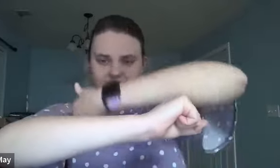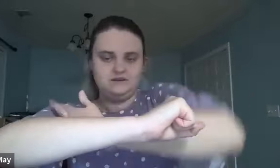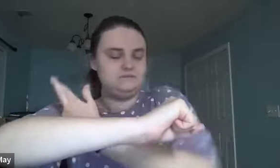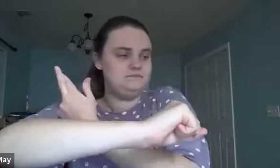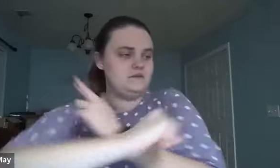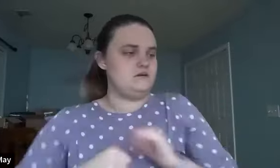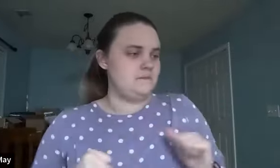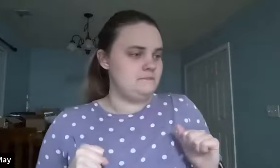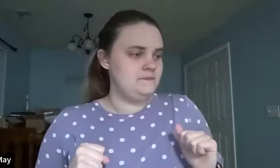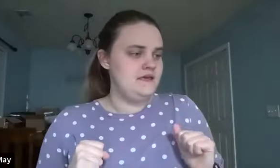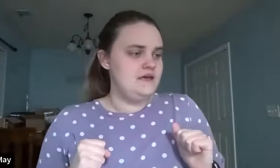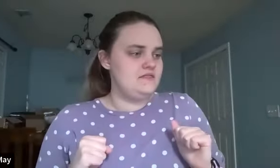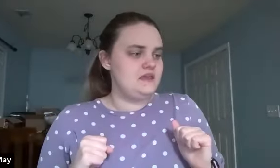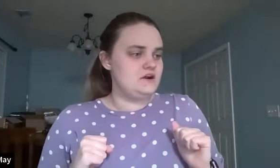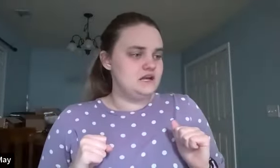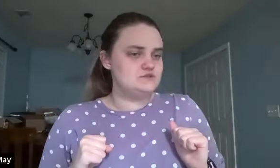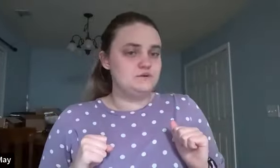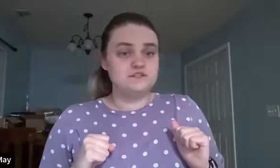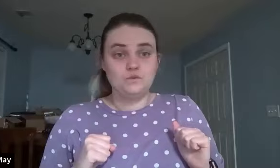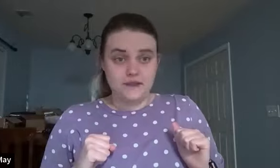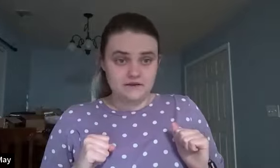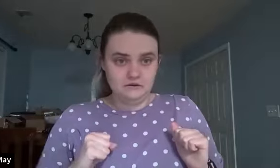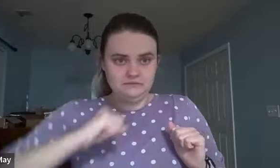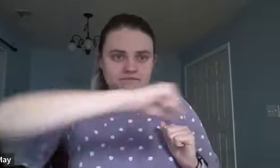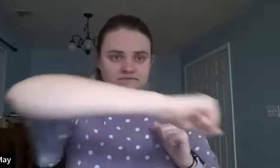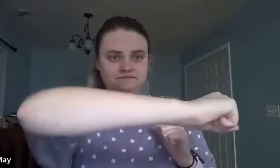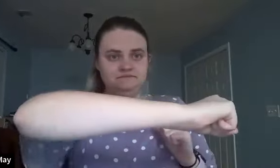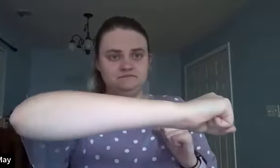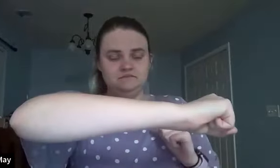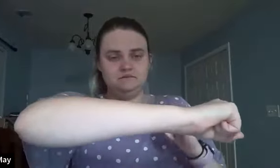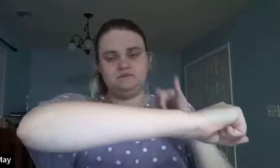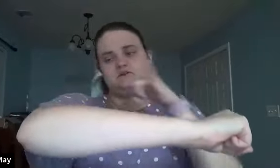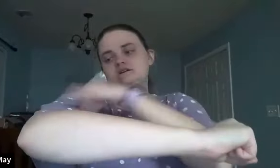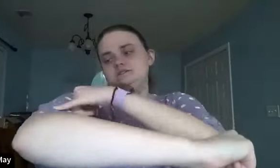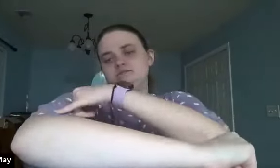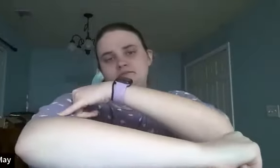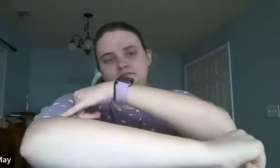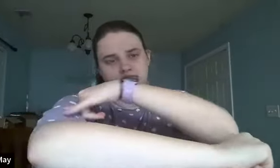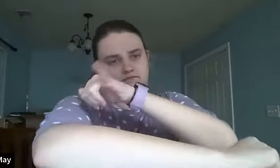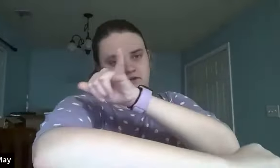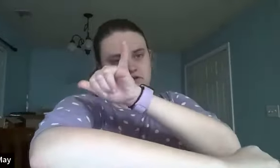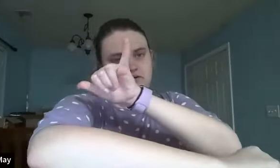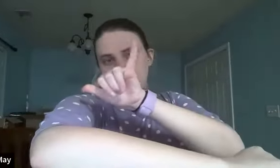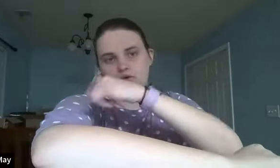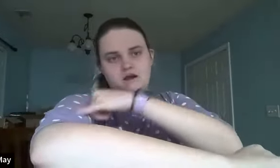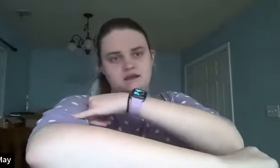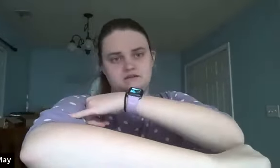Good. Okay. Then our next one was whale. Cross our little Y on